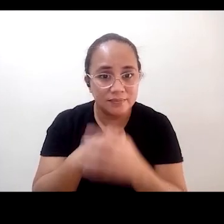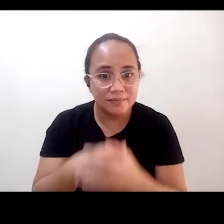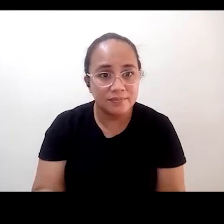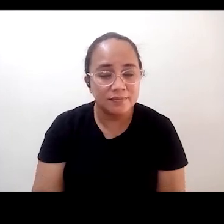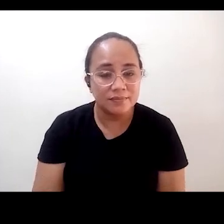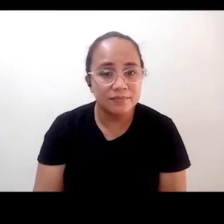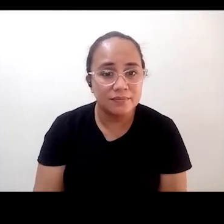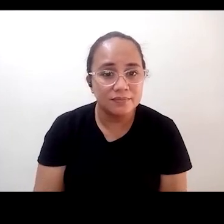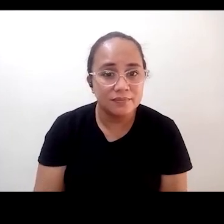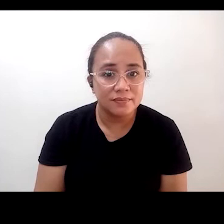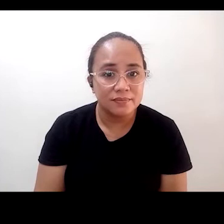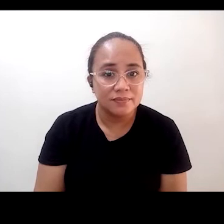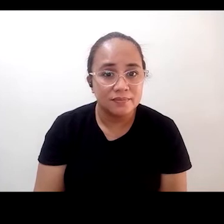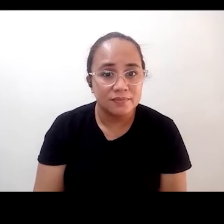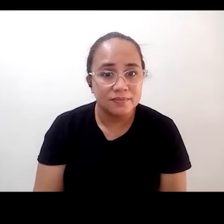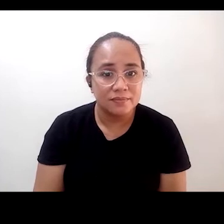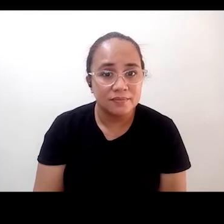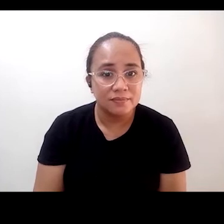Can I try?